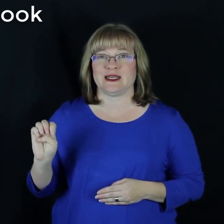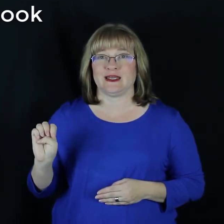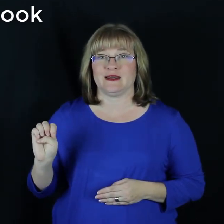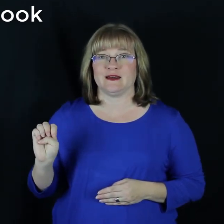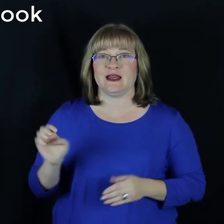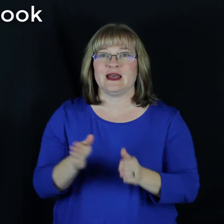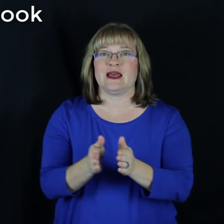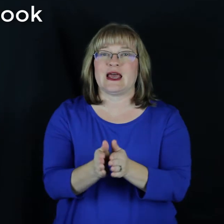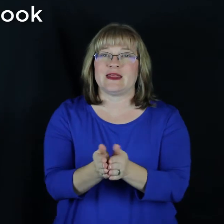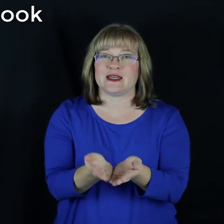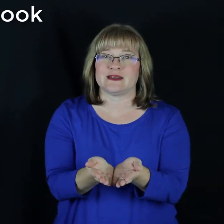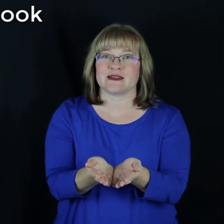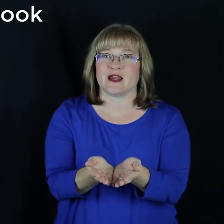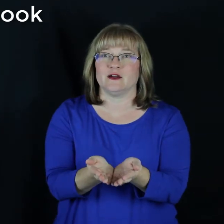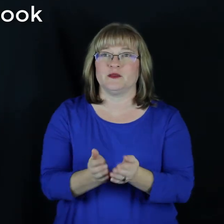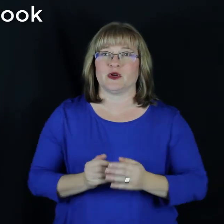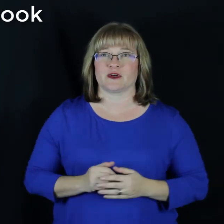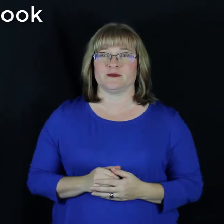N-O-T-E, and then sign book.